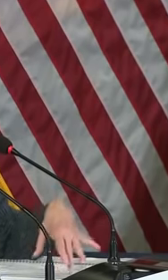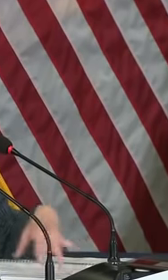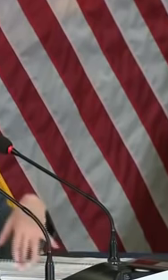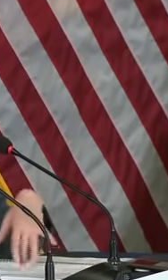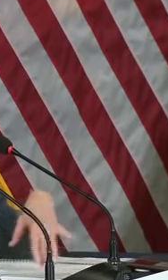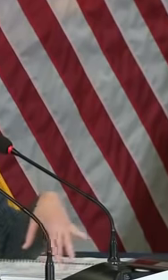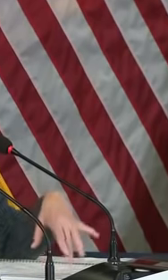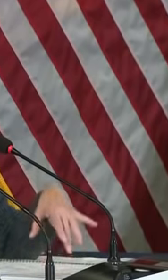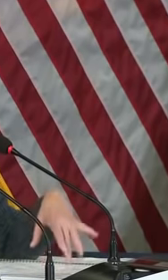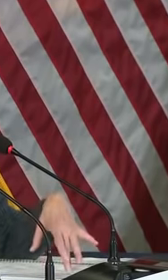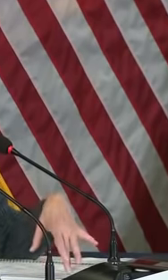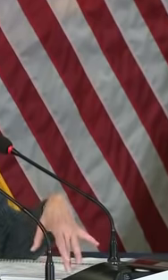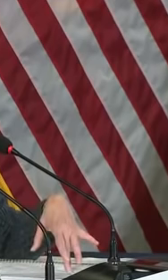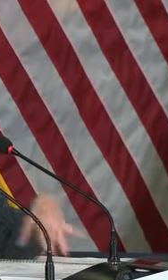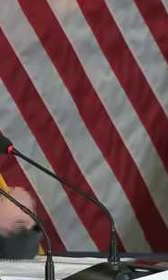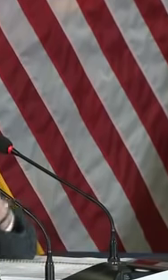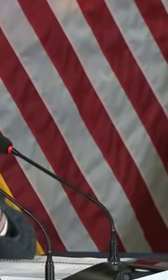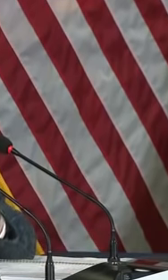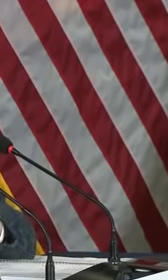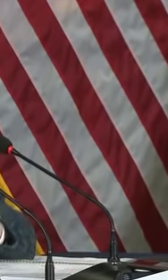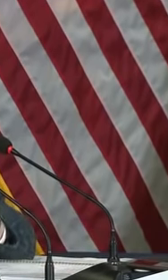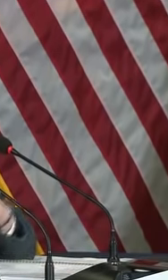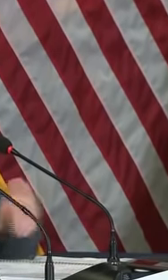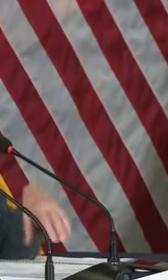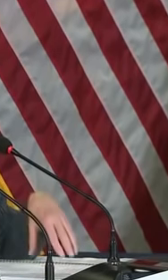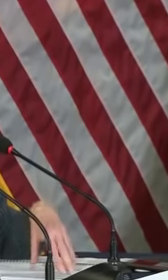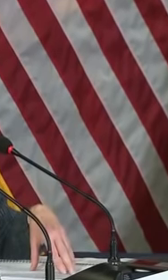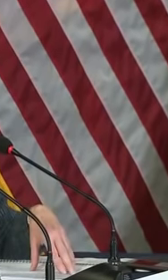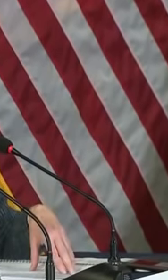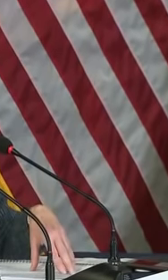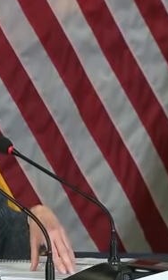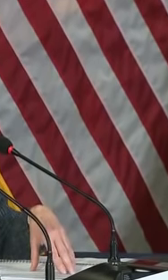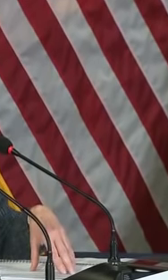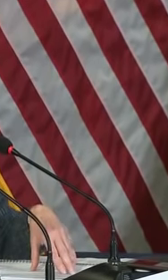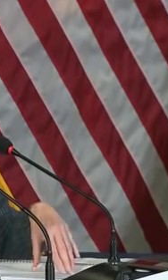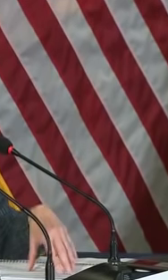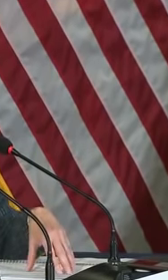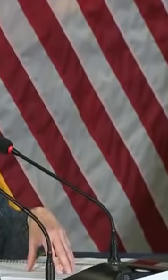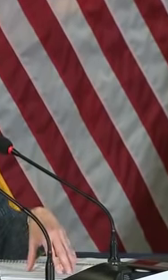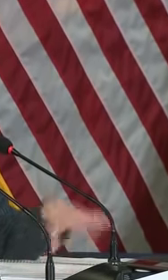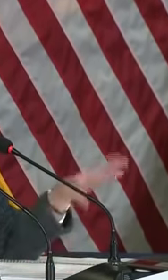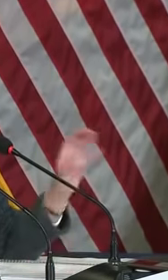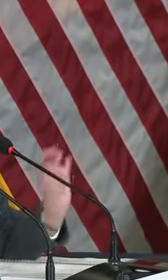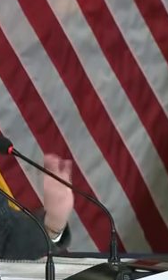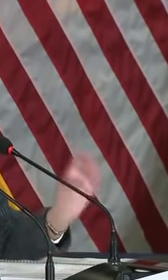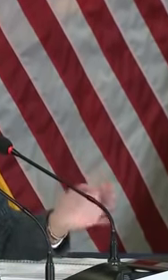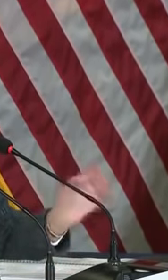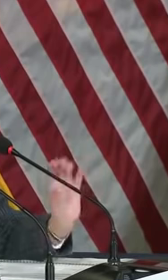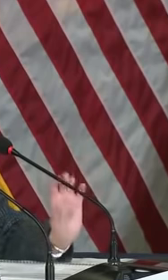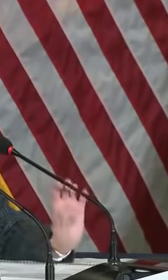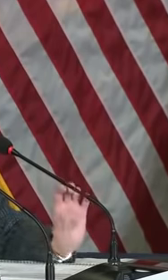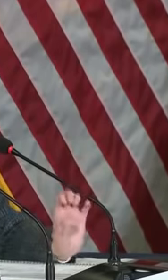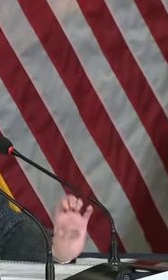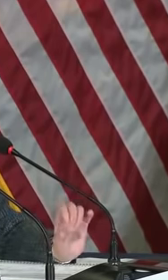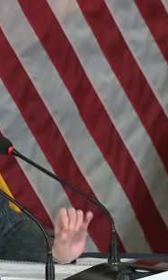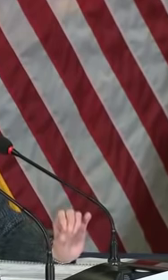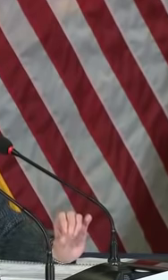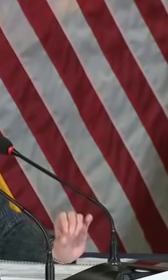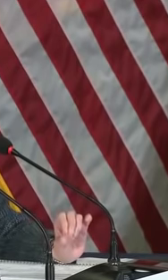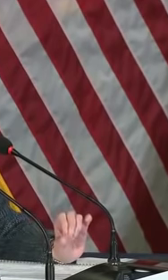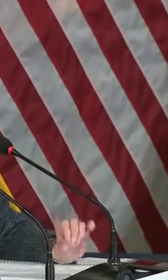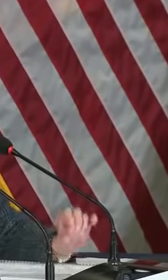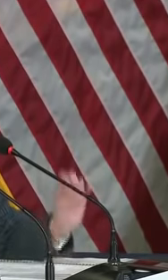test results can get back to them and into our system if it's positive. All of those situations have to